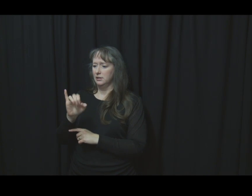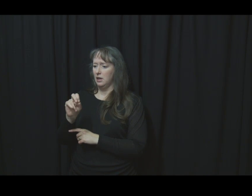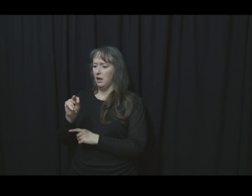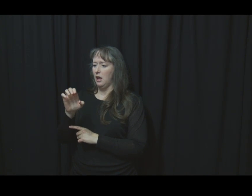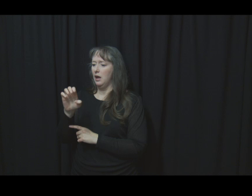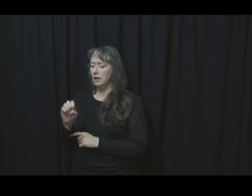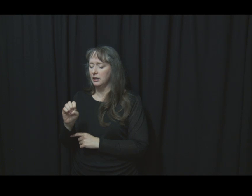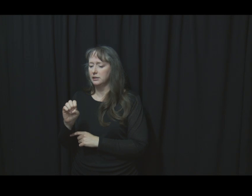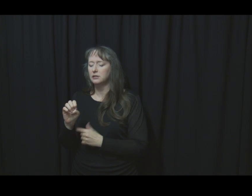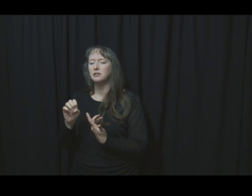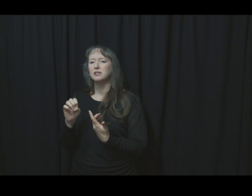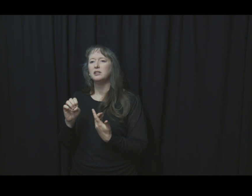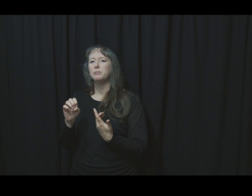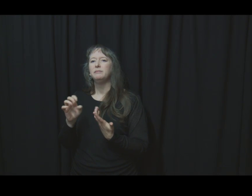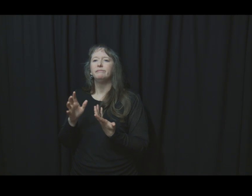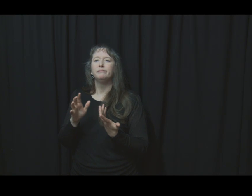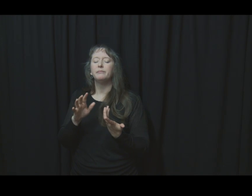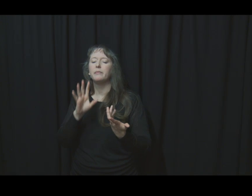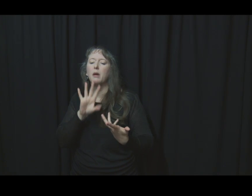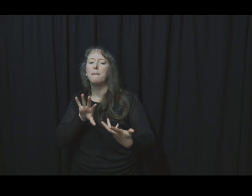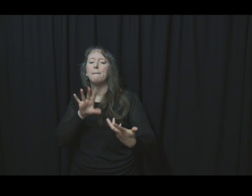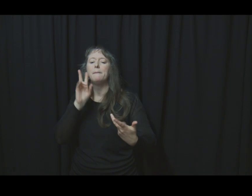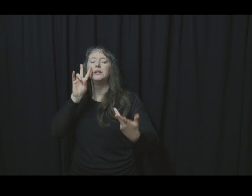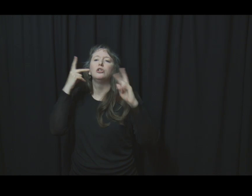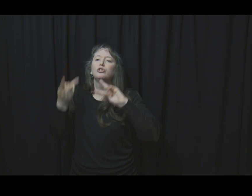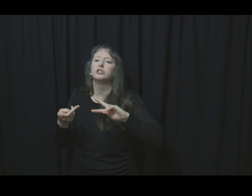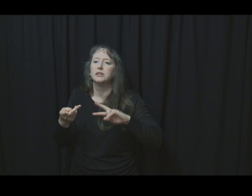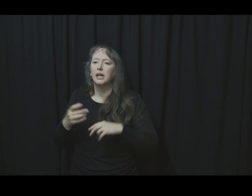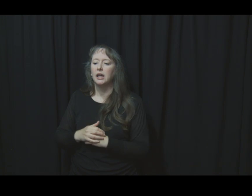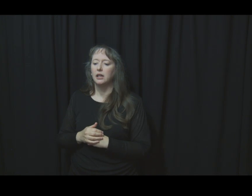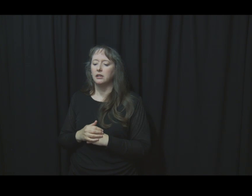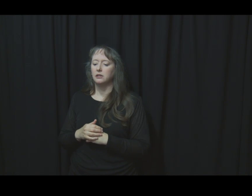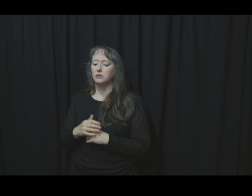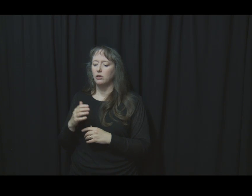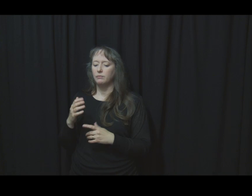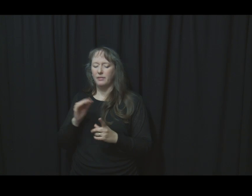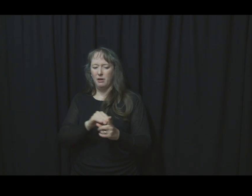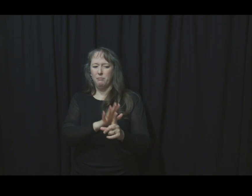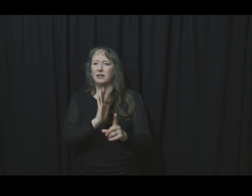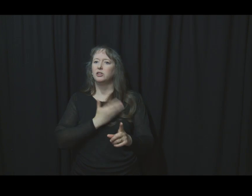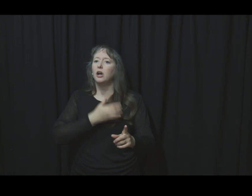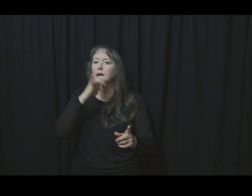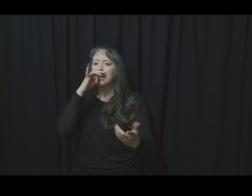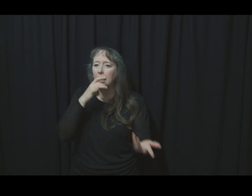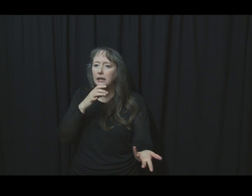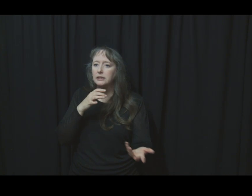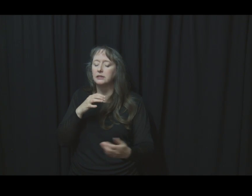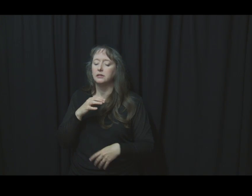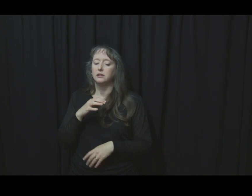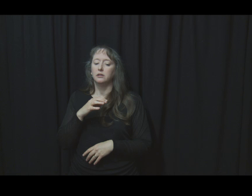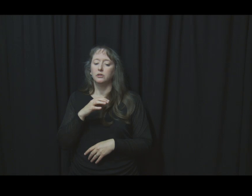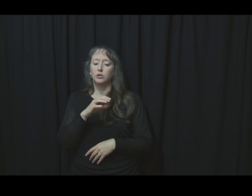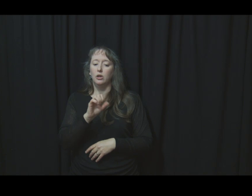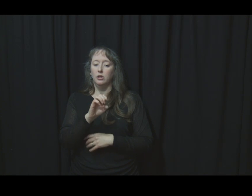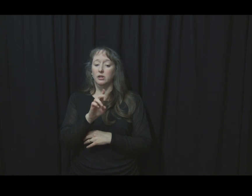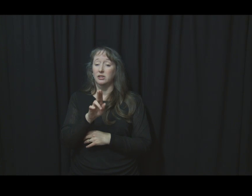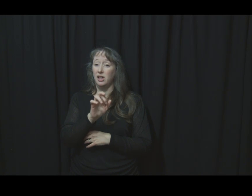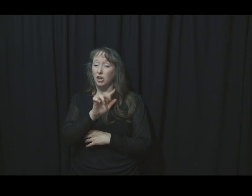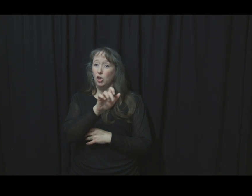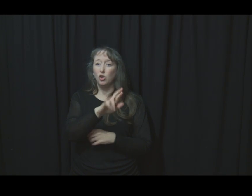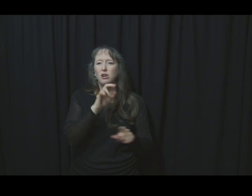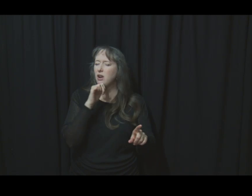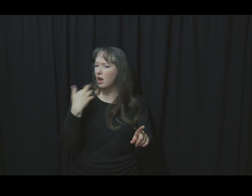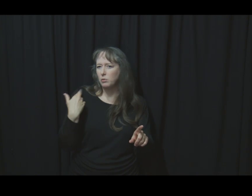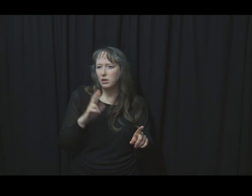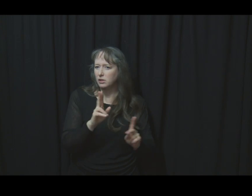teaching evolution to force the religion of naturalism on generations of kids. Secular evolutionists teach that all life developed by natural processes from